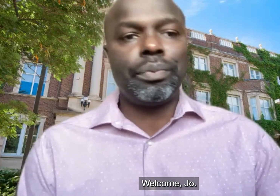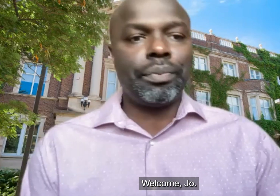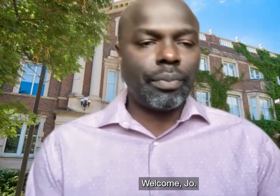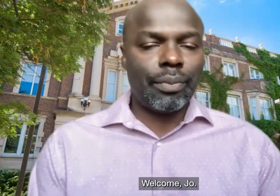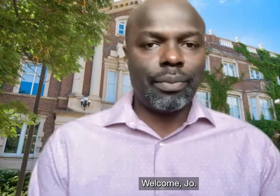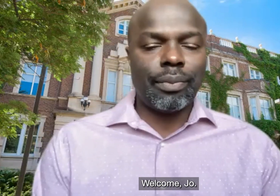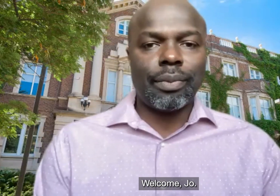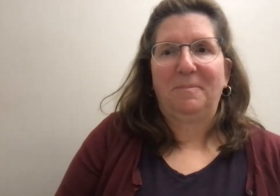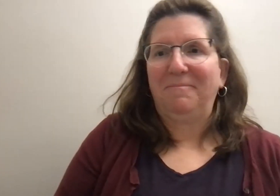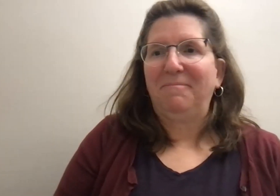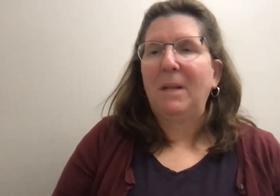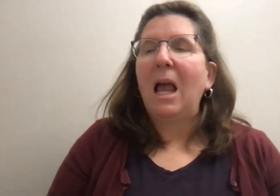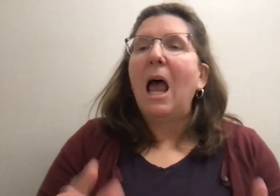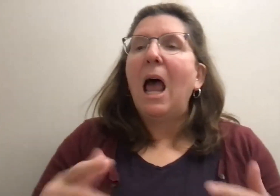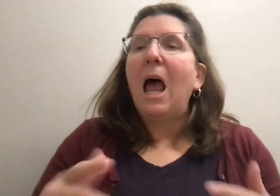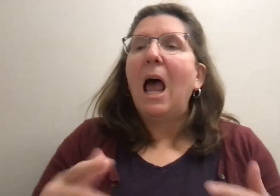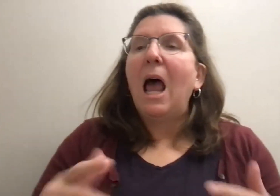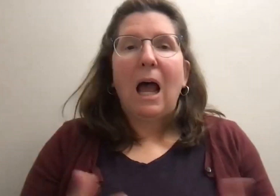Jo.